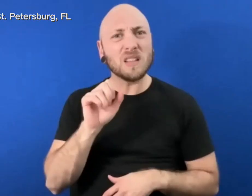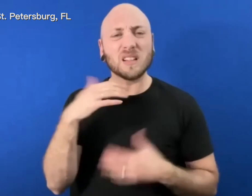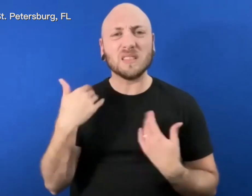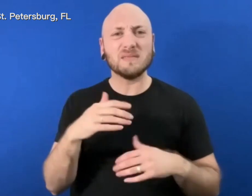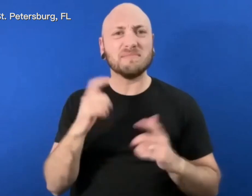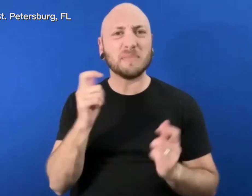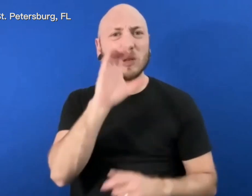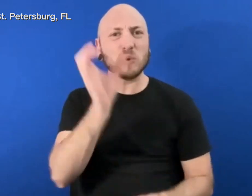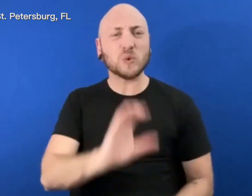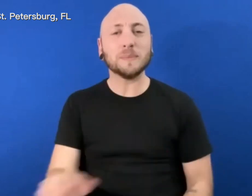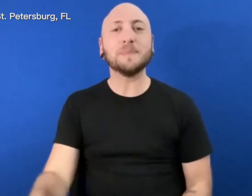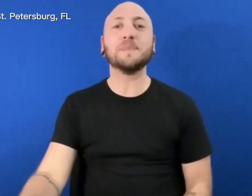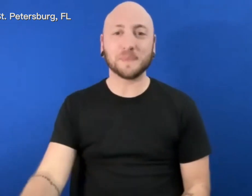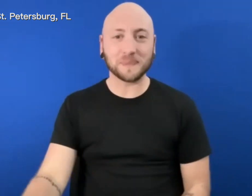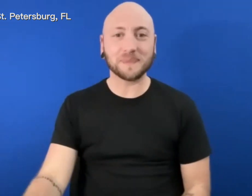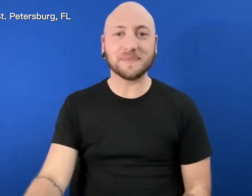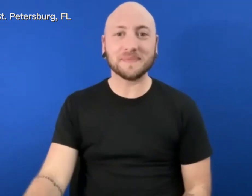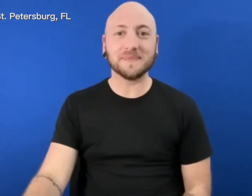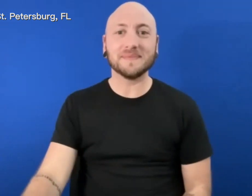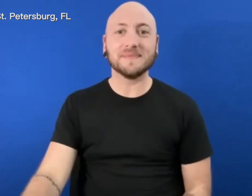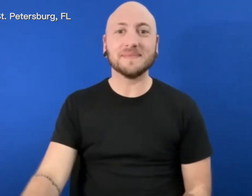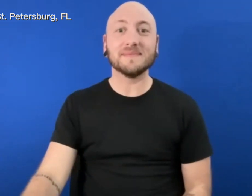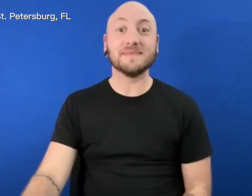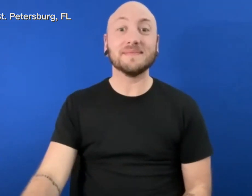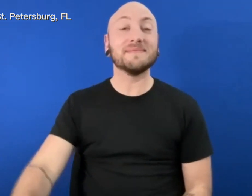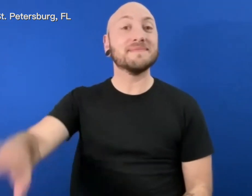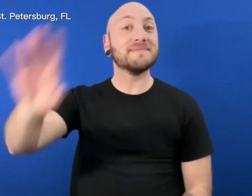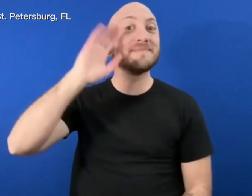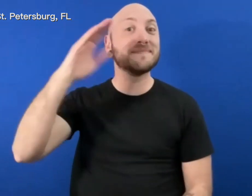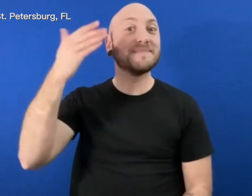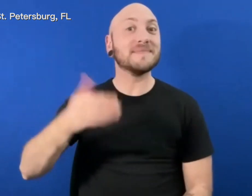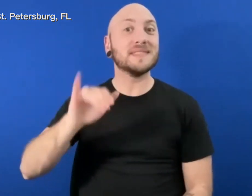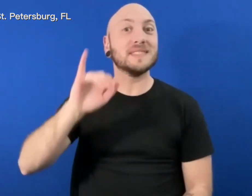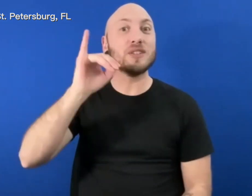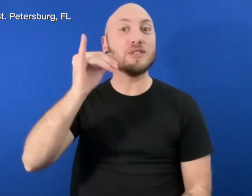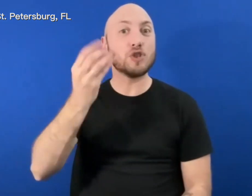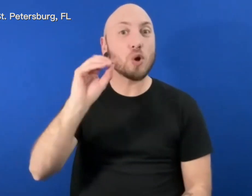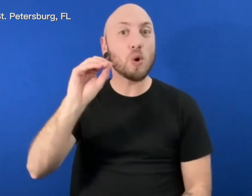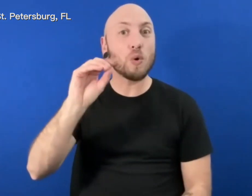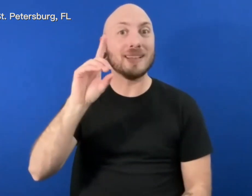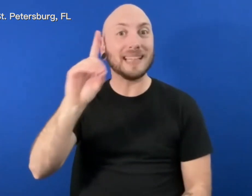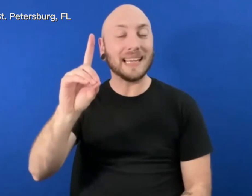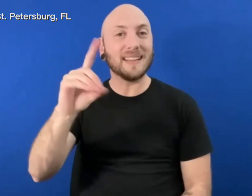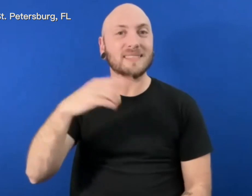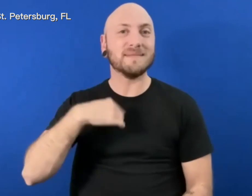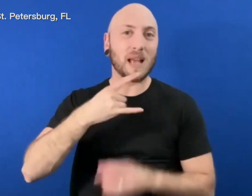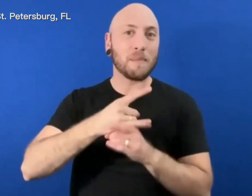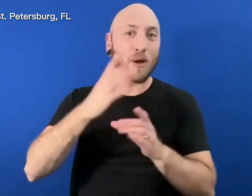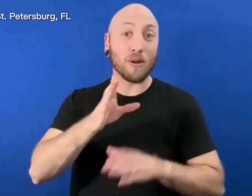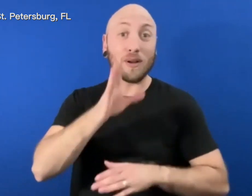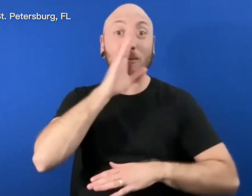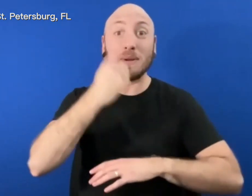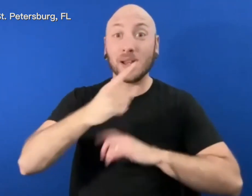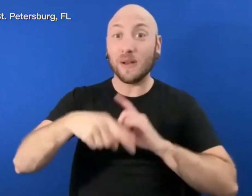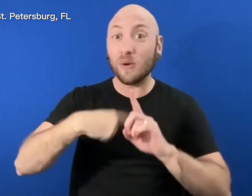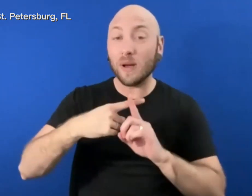Yeah, my name's Joe D, and I'm an alcoholic. My sobriety date is April 30th